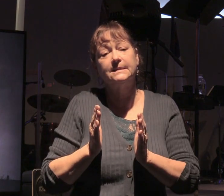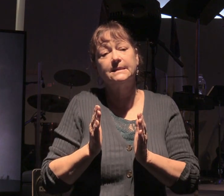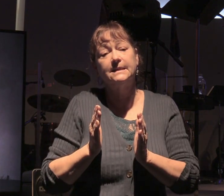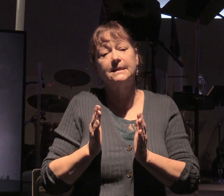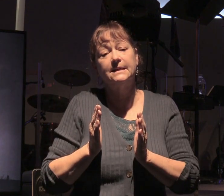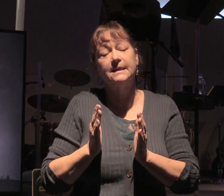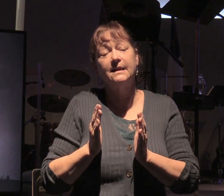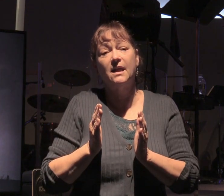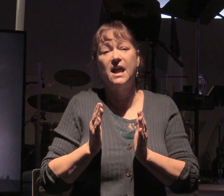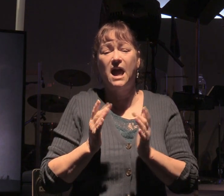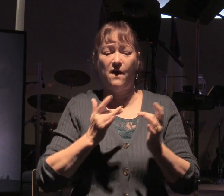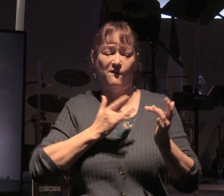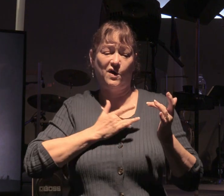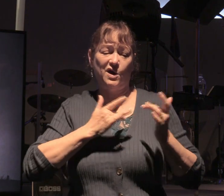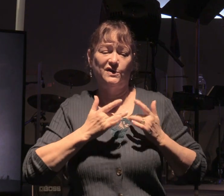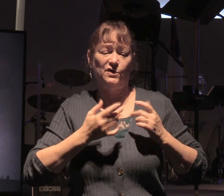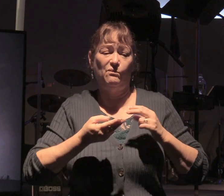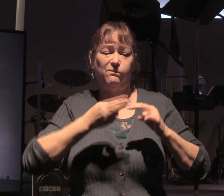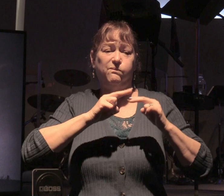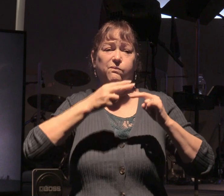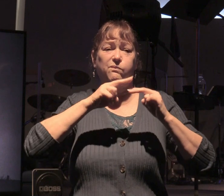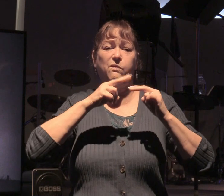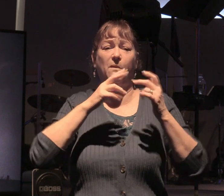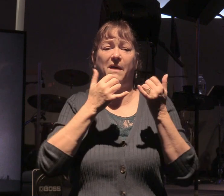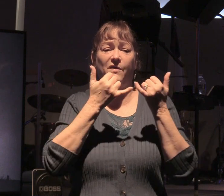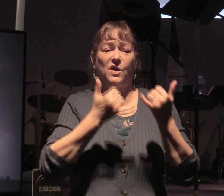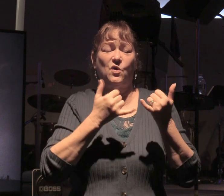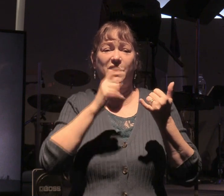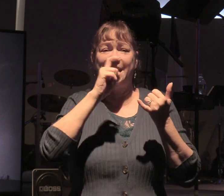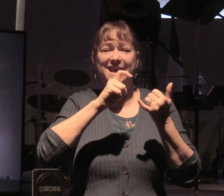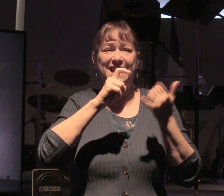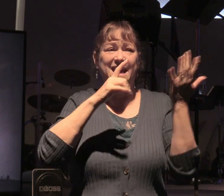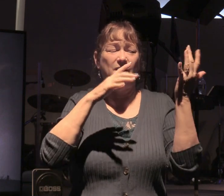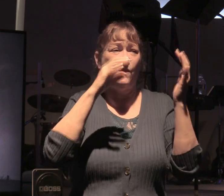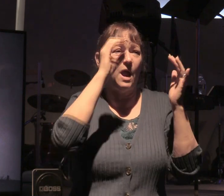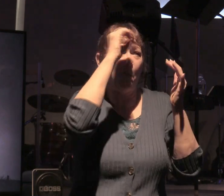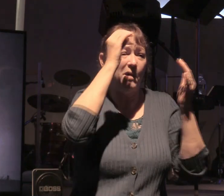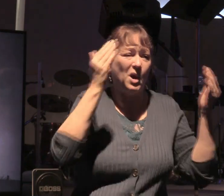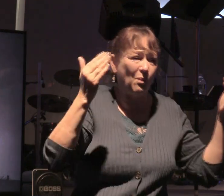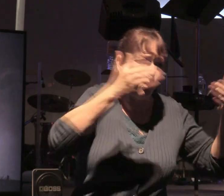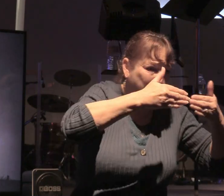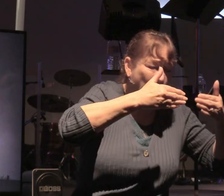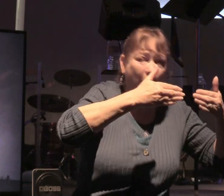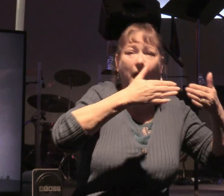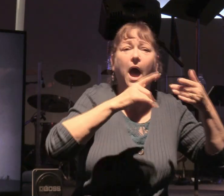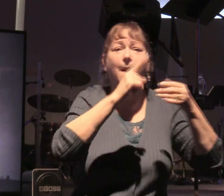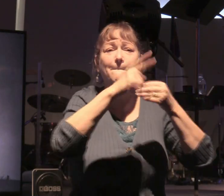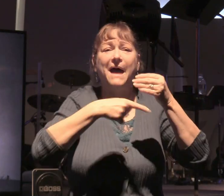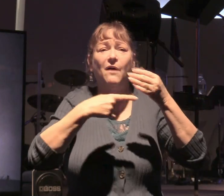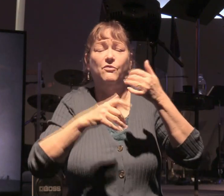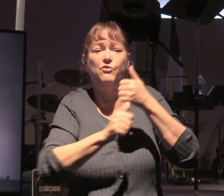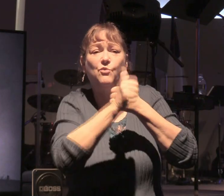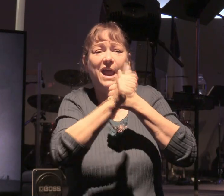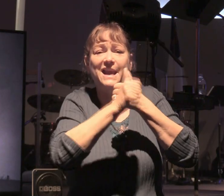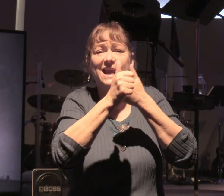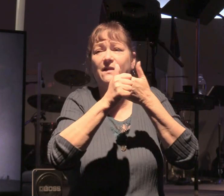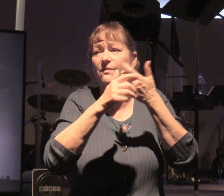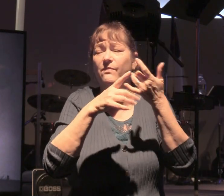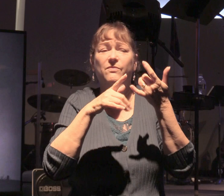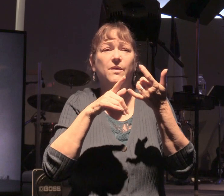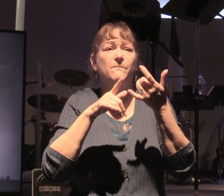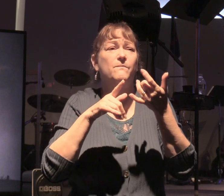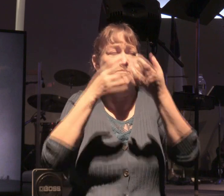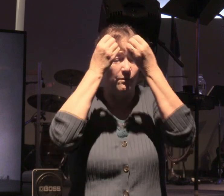have a growing concern about the current media bias threatening the freedom of the press for which they gallantly